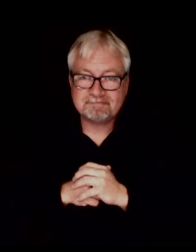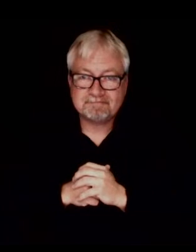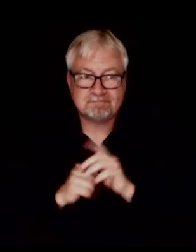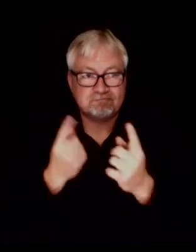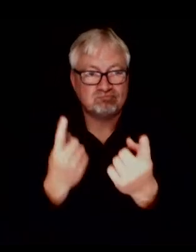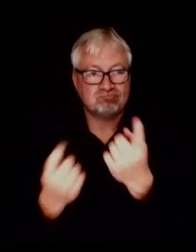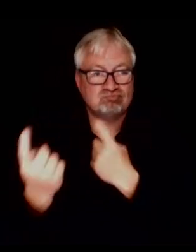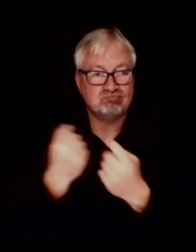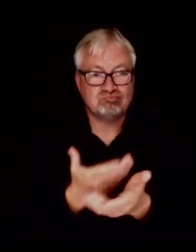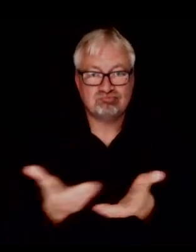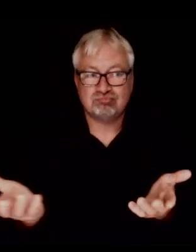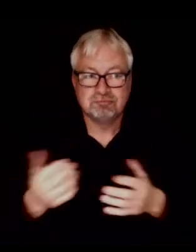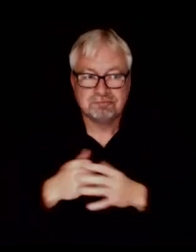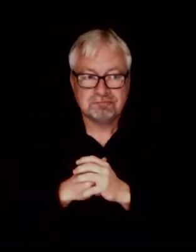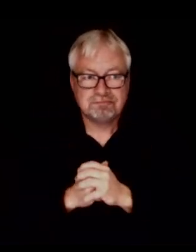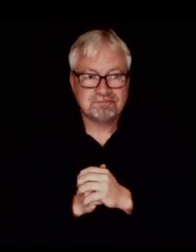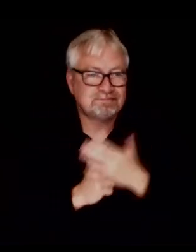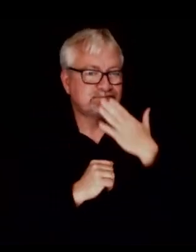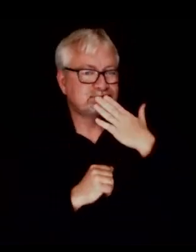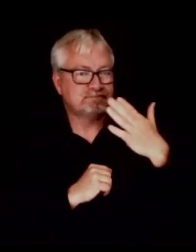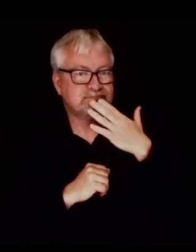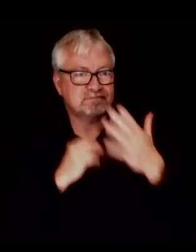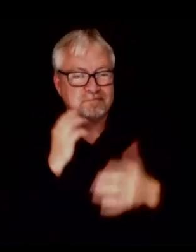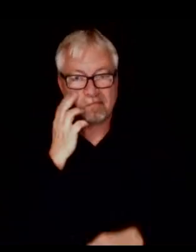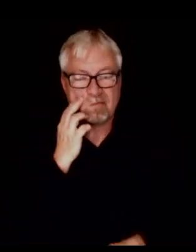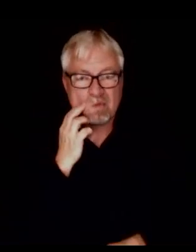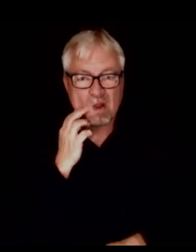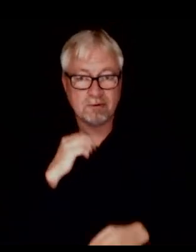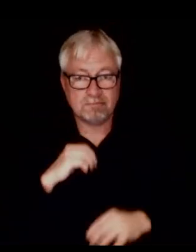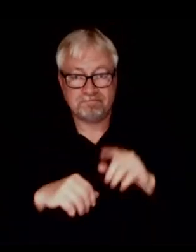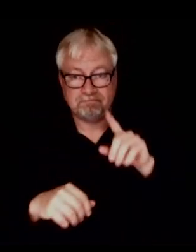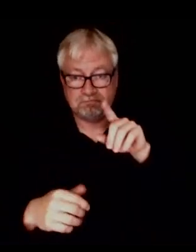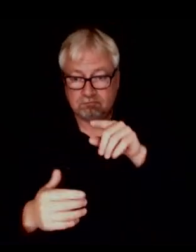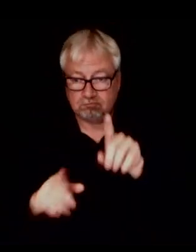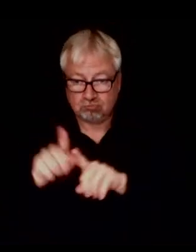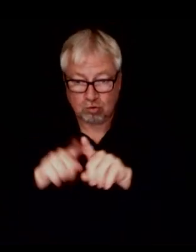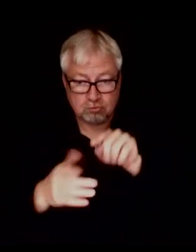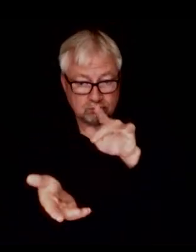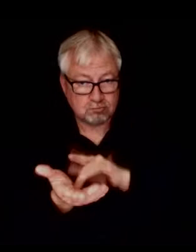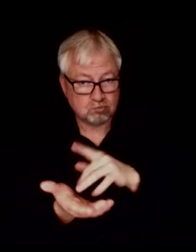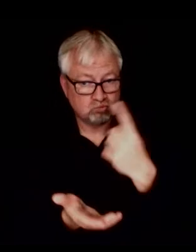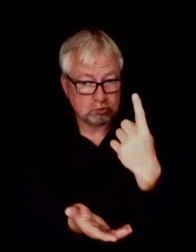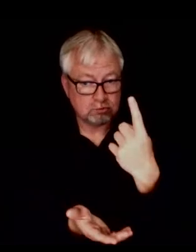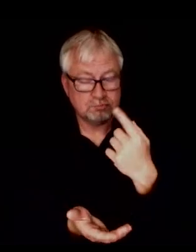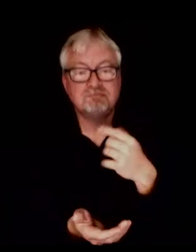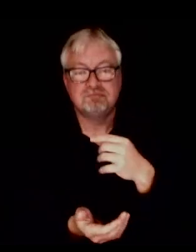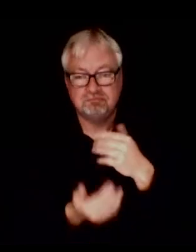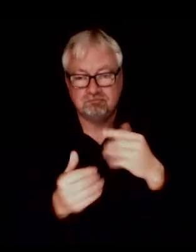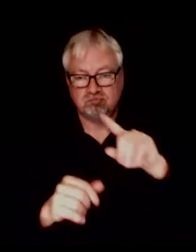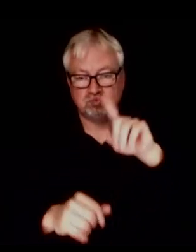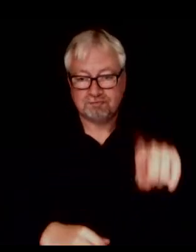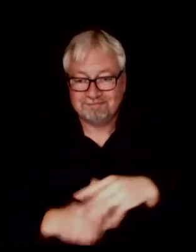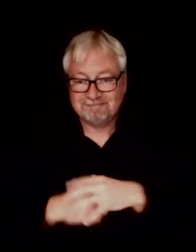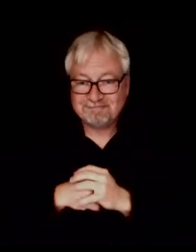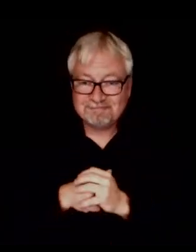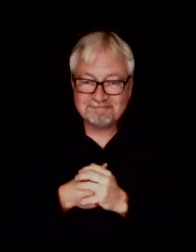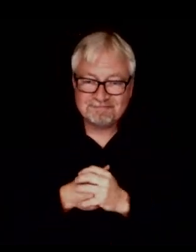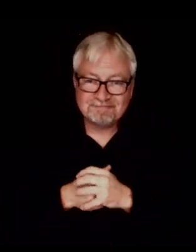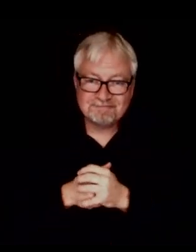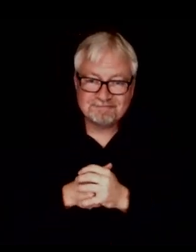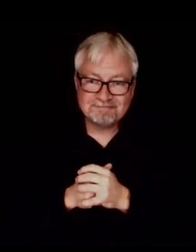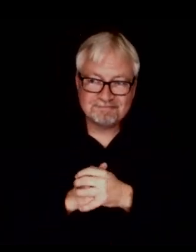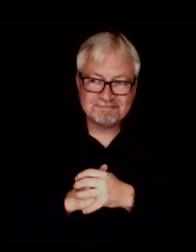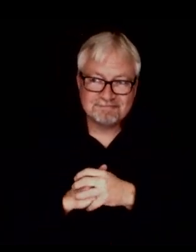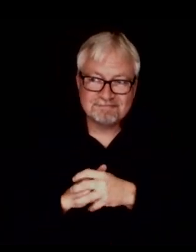ask a question, you'll need to press *1 on your telephone. And to withdraw a question, press the # key. Please stand by while we compile the